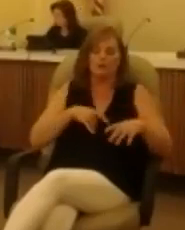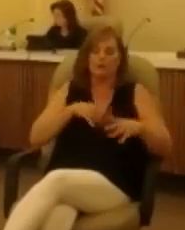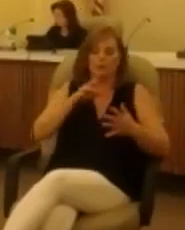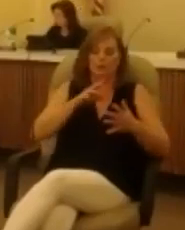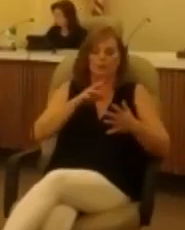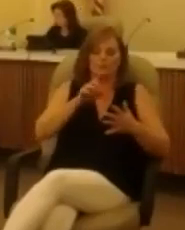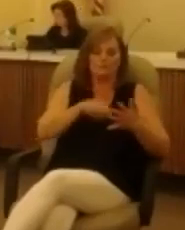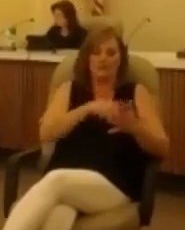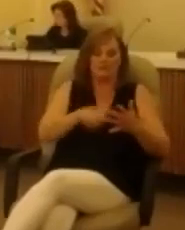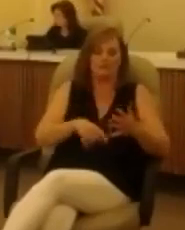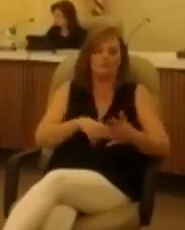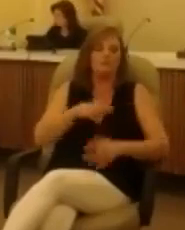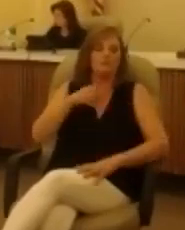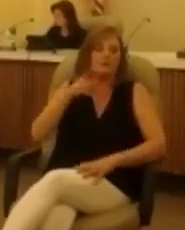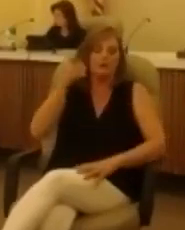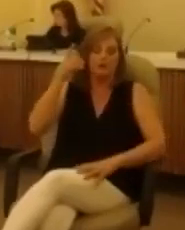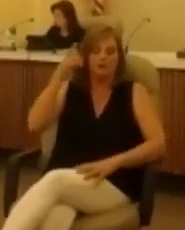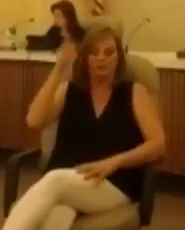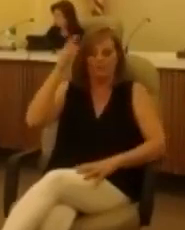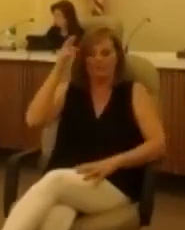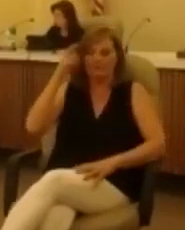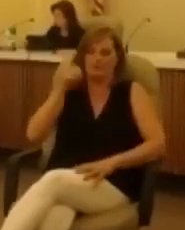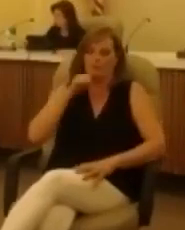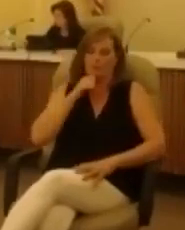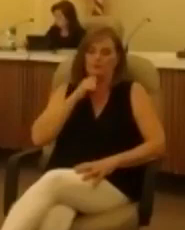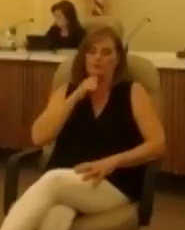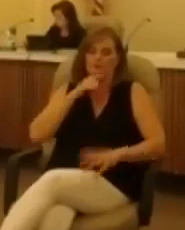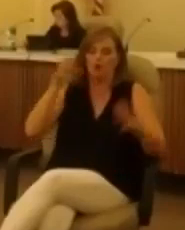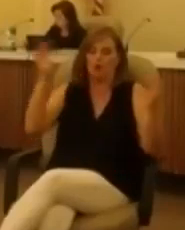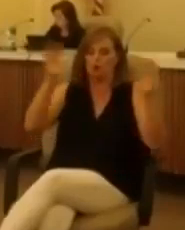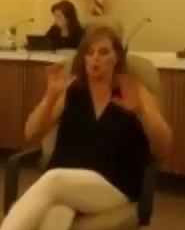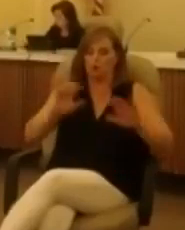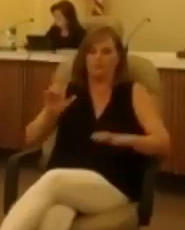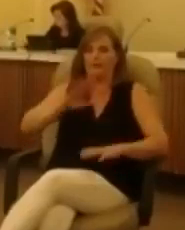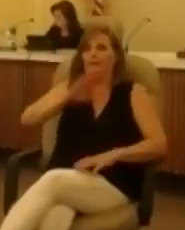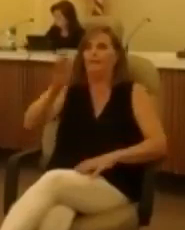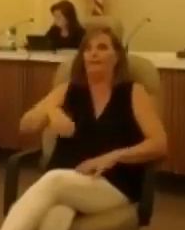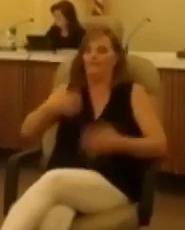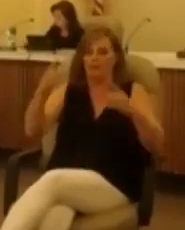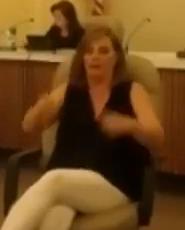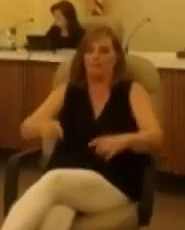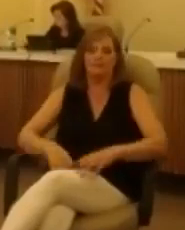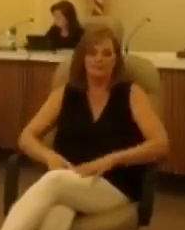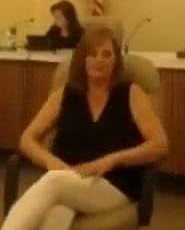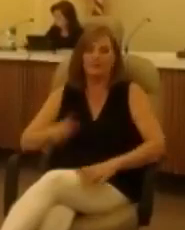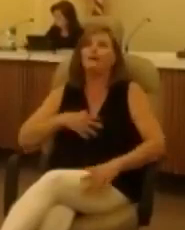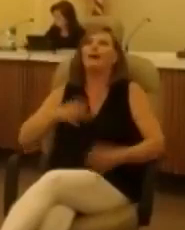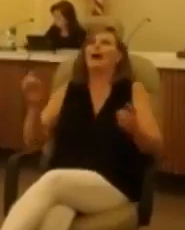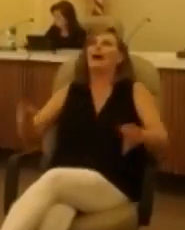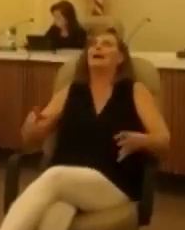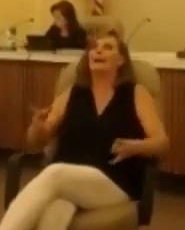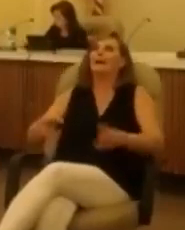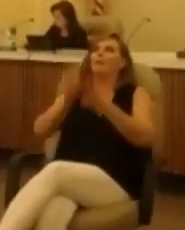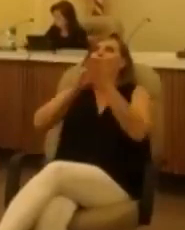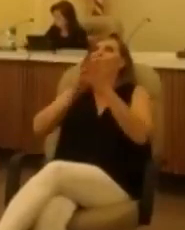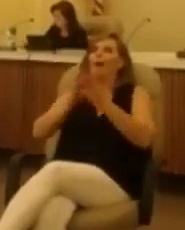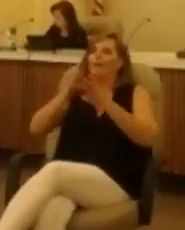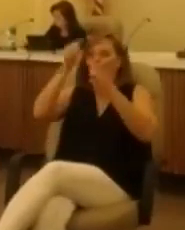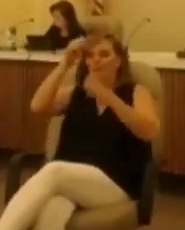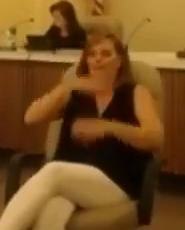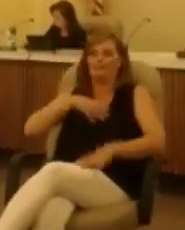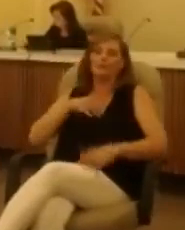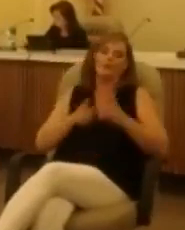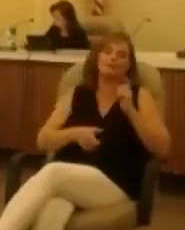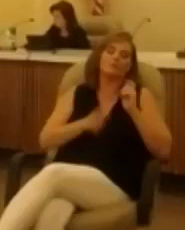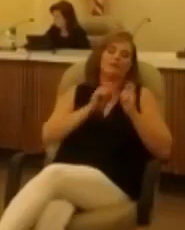because of an anticipated storm that really didn't happen. hey, Weatherman. And so it's been